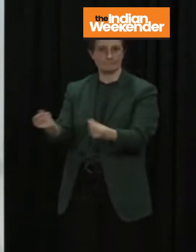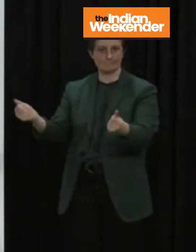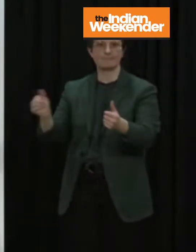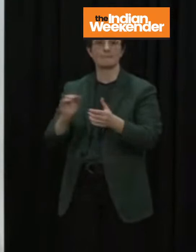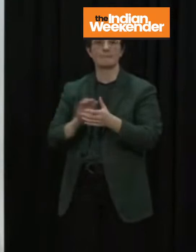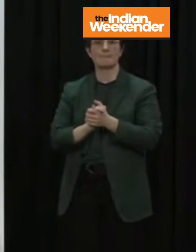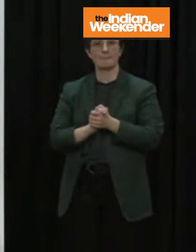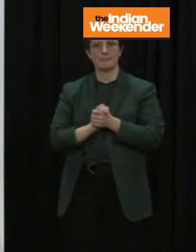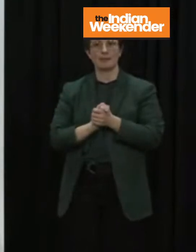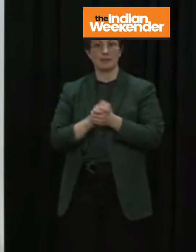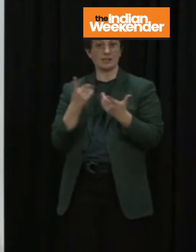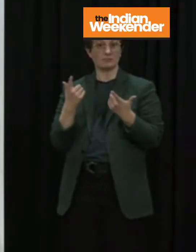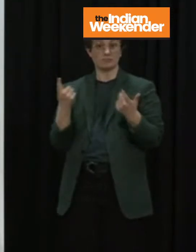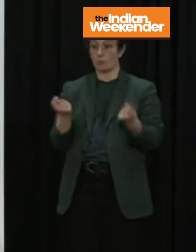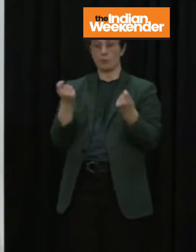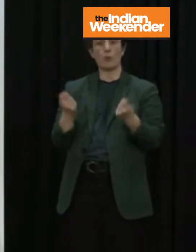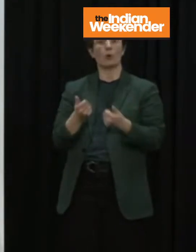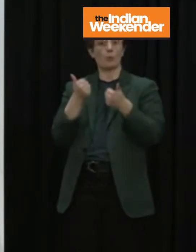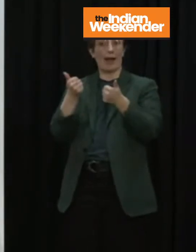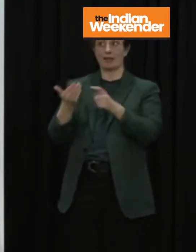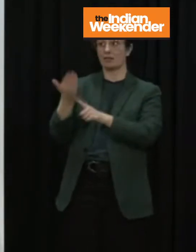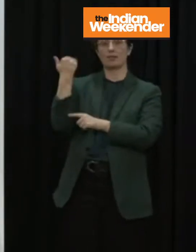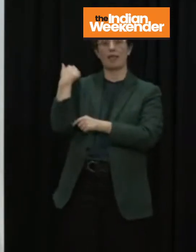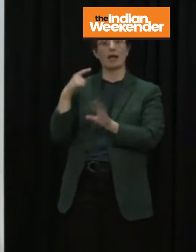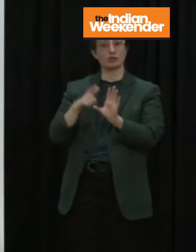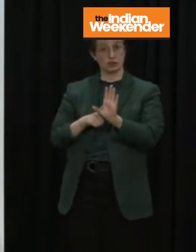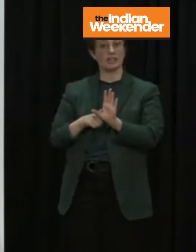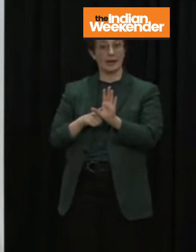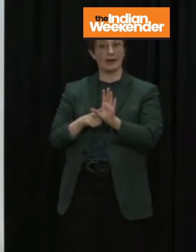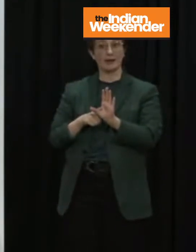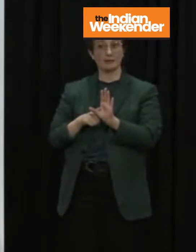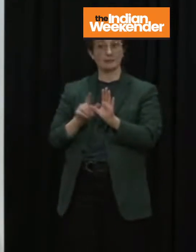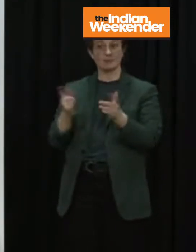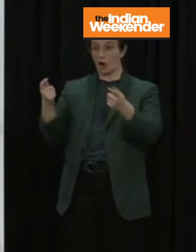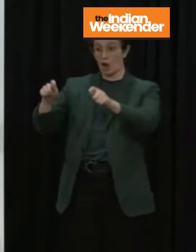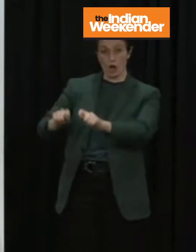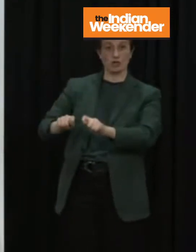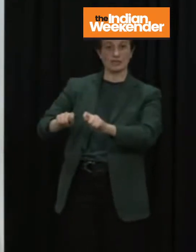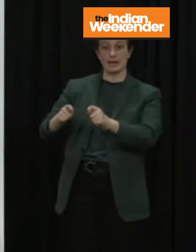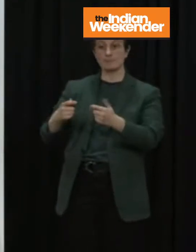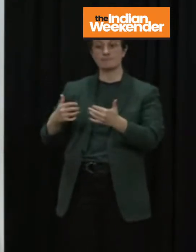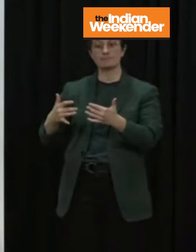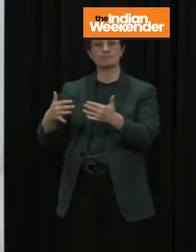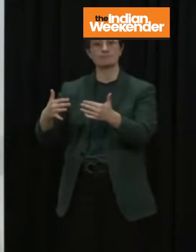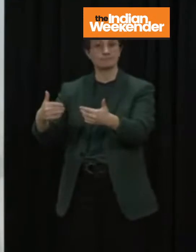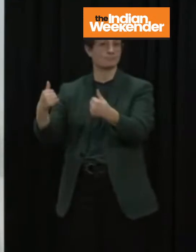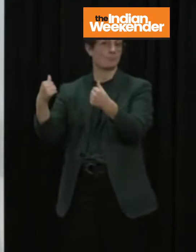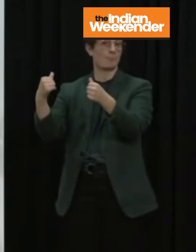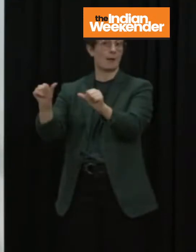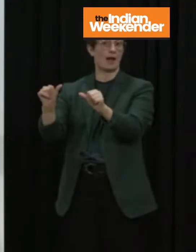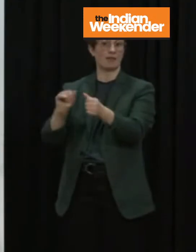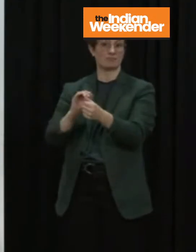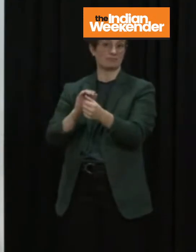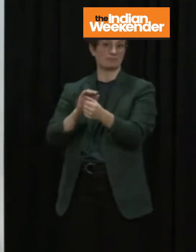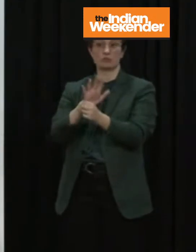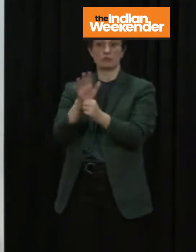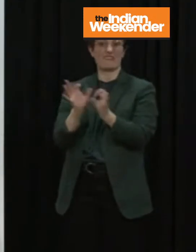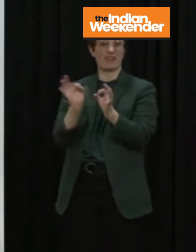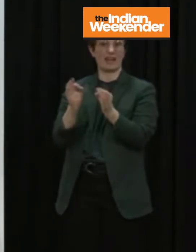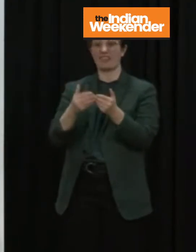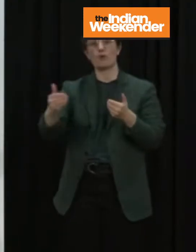number of days, and a world-leading public health response that has seen very few deaths and hospitalisations compared to most other